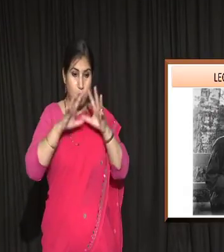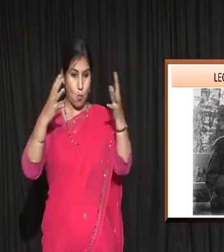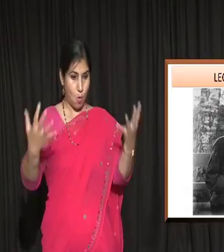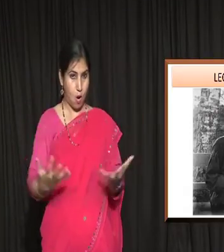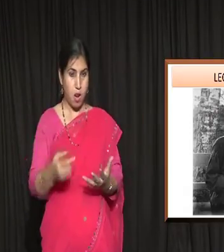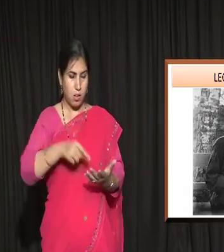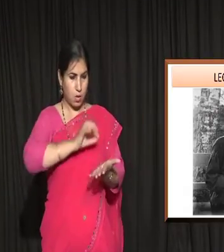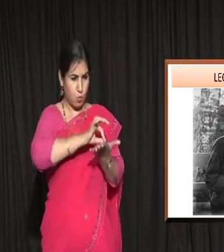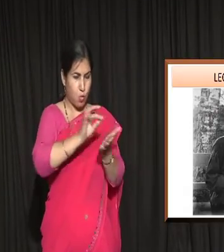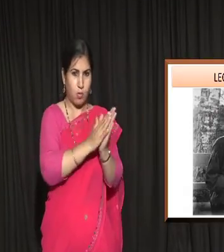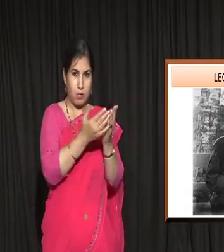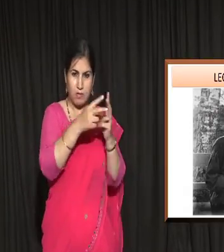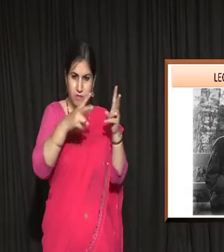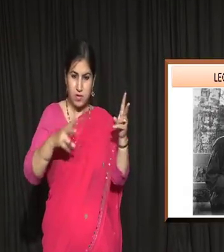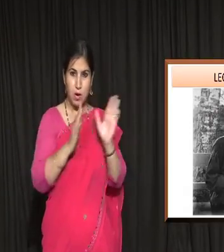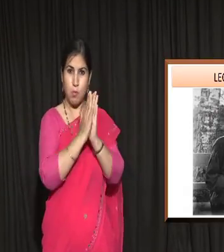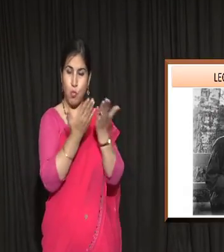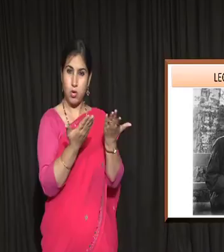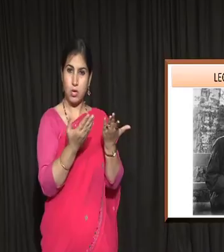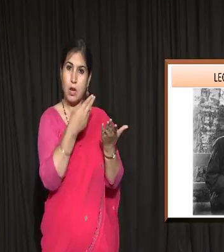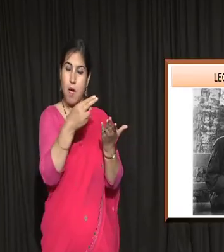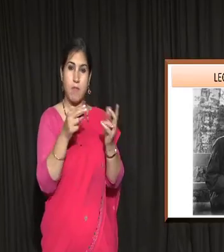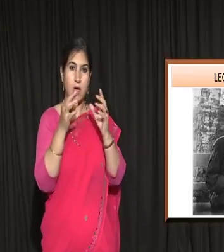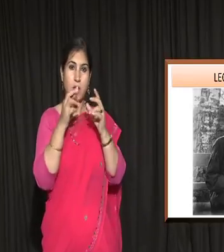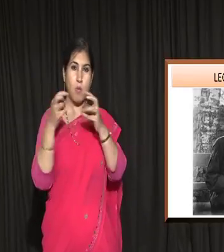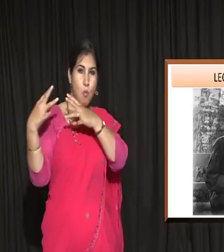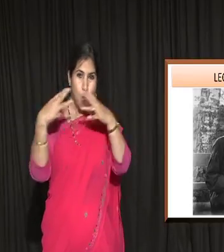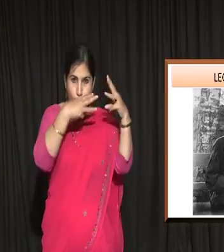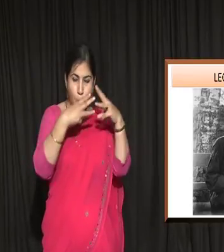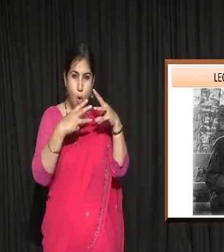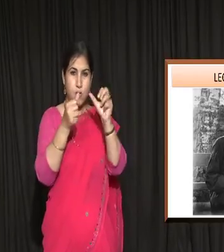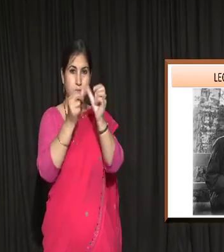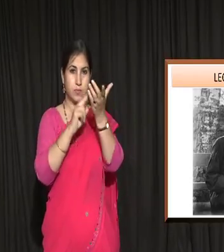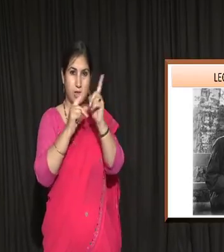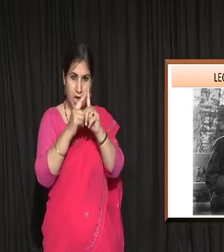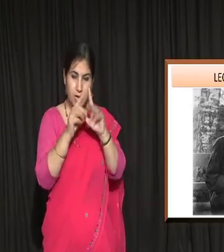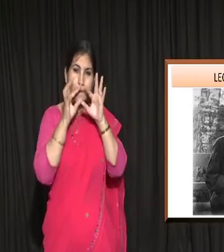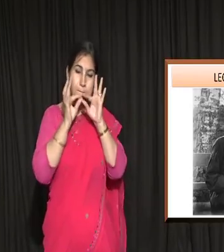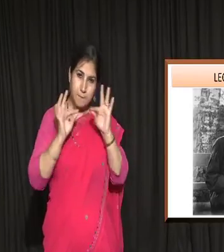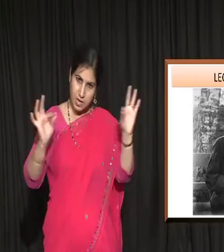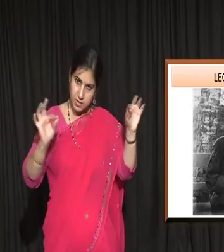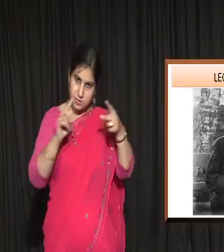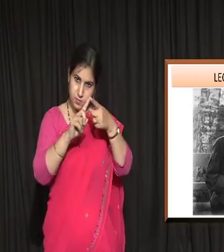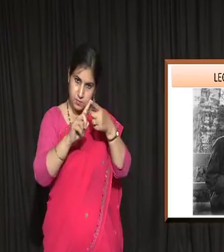his works like War and Peace and Anna Karenina.